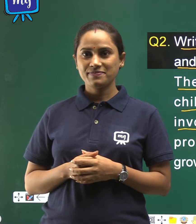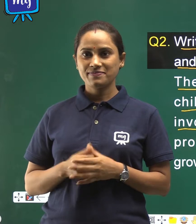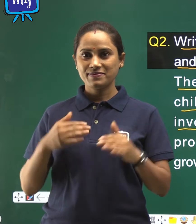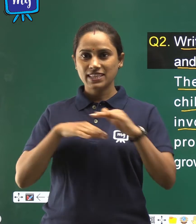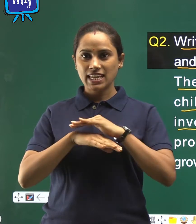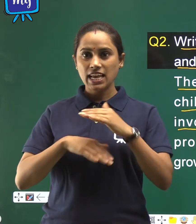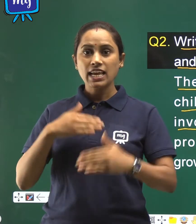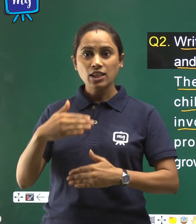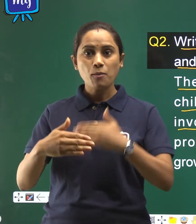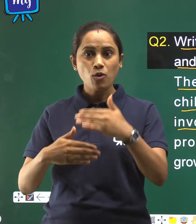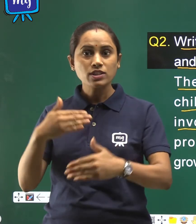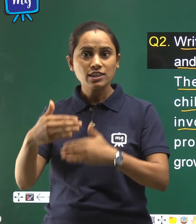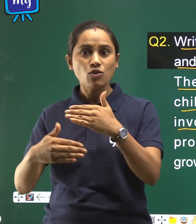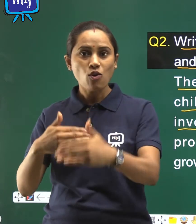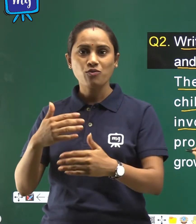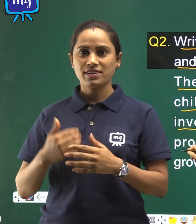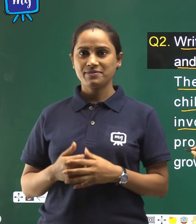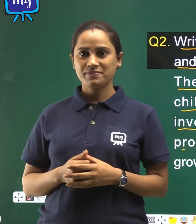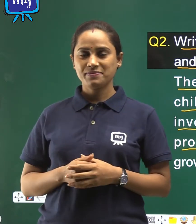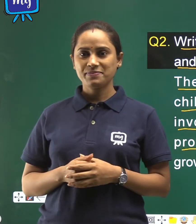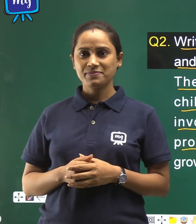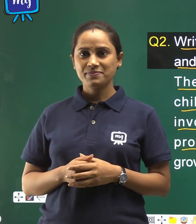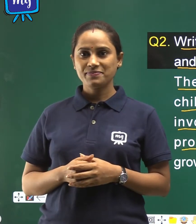in the process of